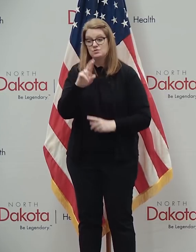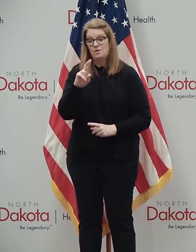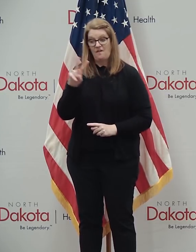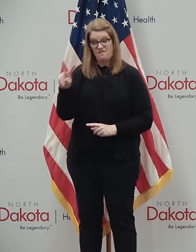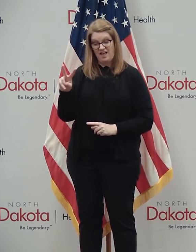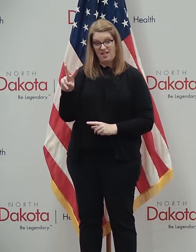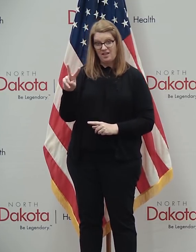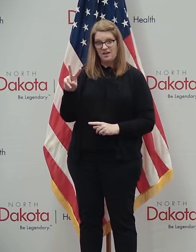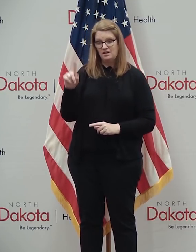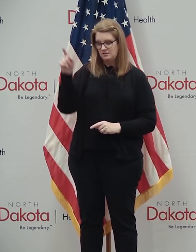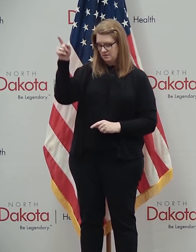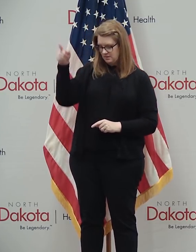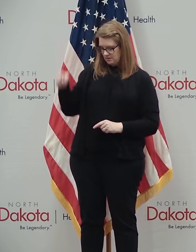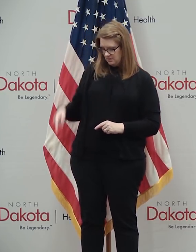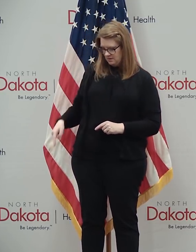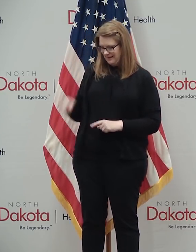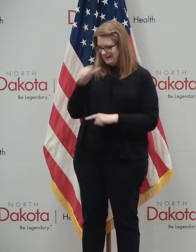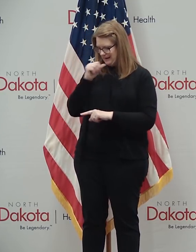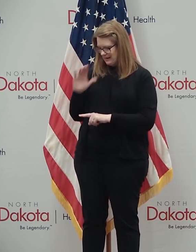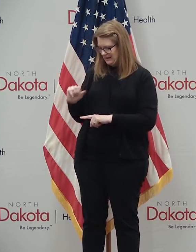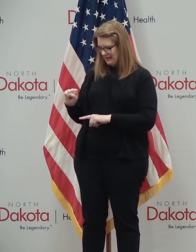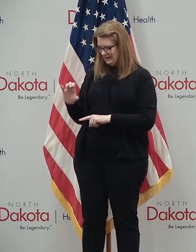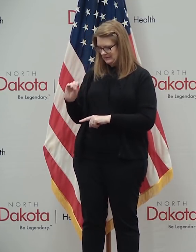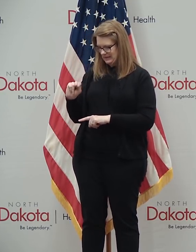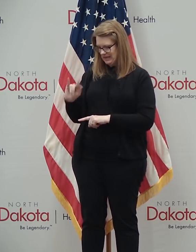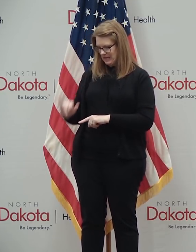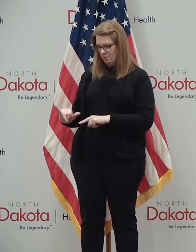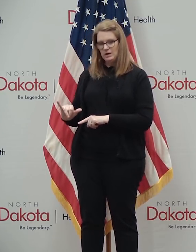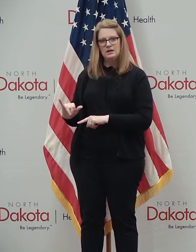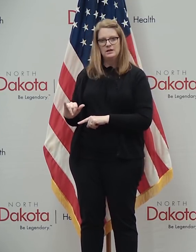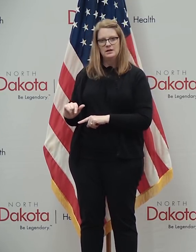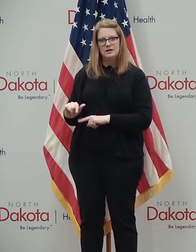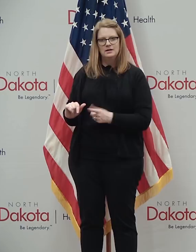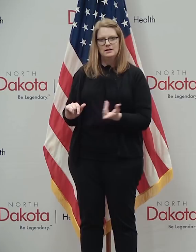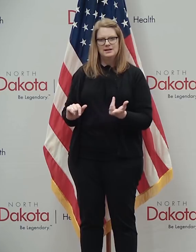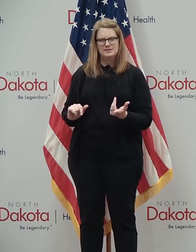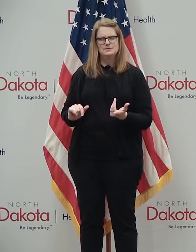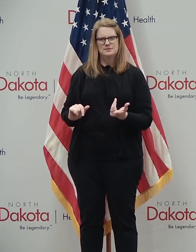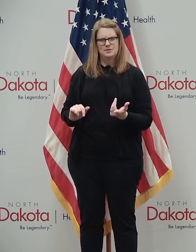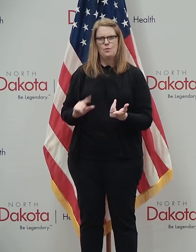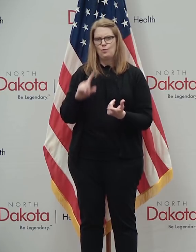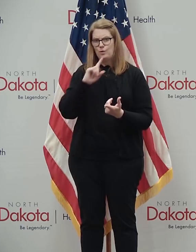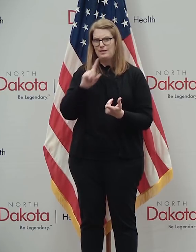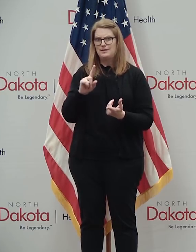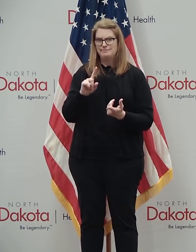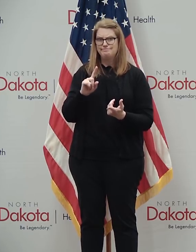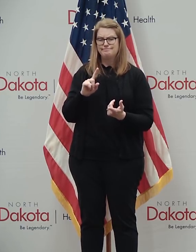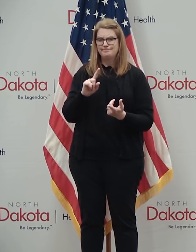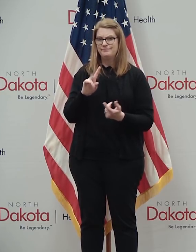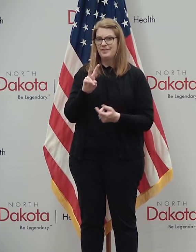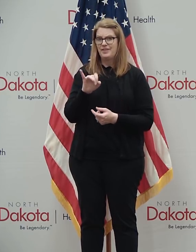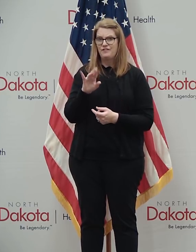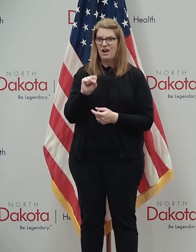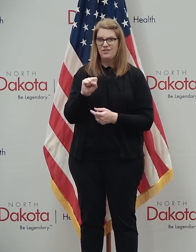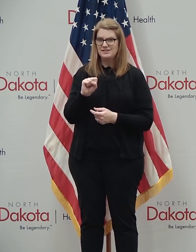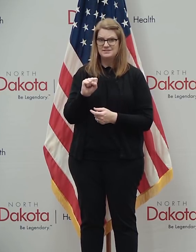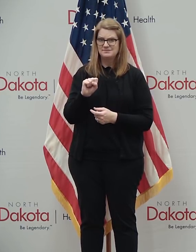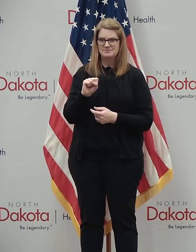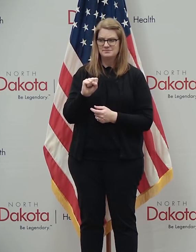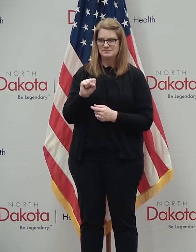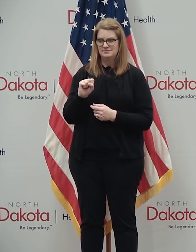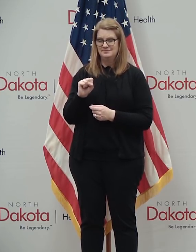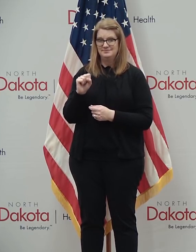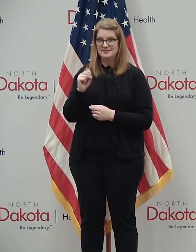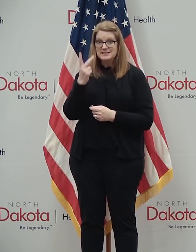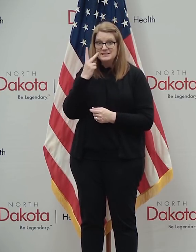Task Force as opposed to the Cass County Task Force is this is just a strong signal that the virus doesn't understand that the border